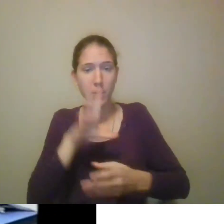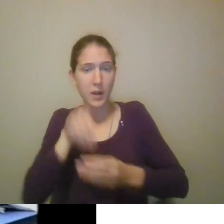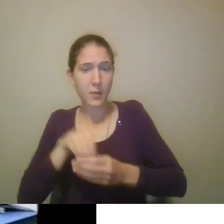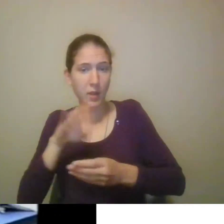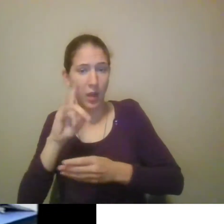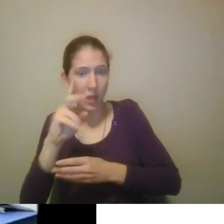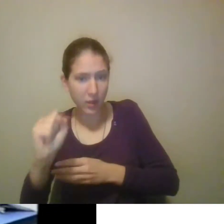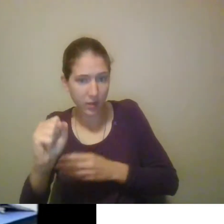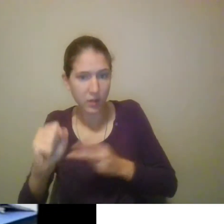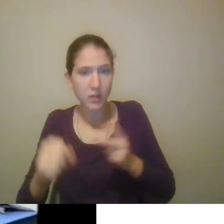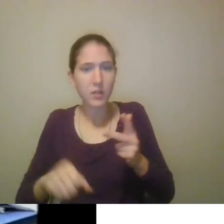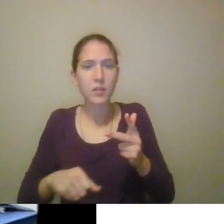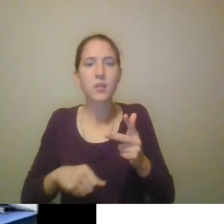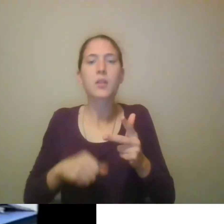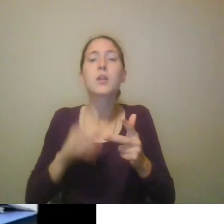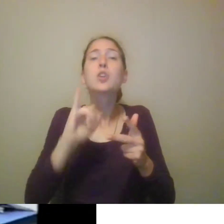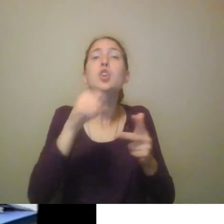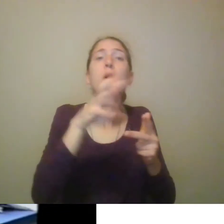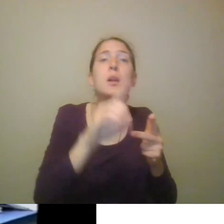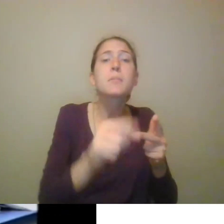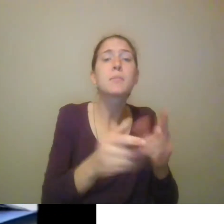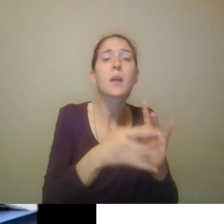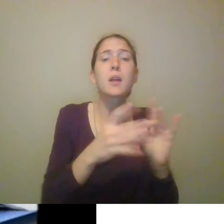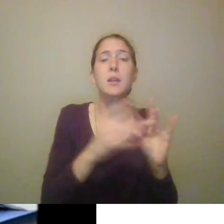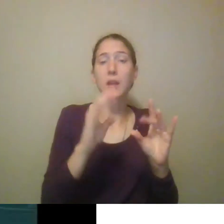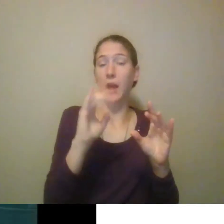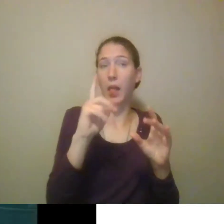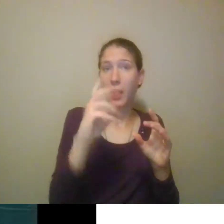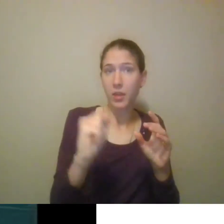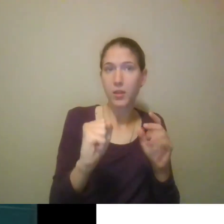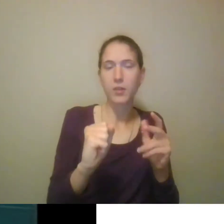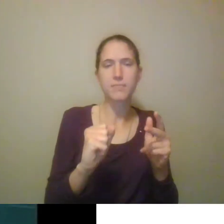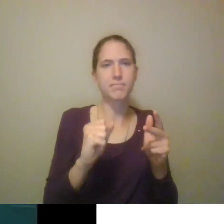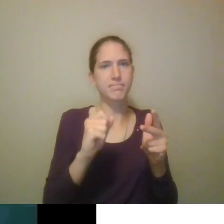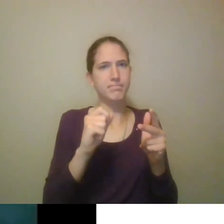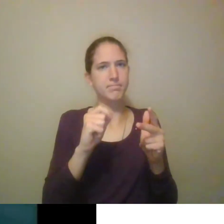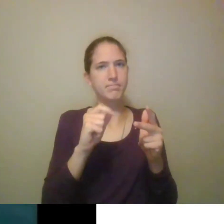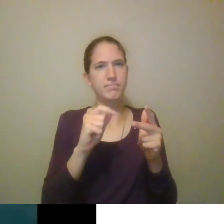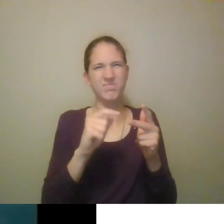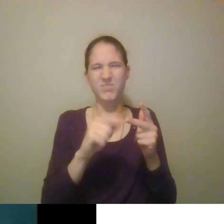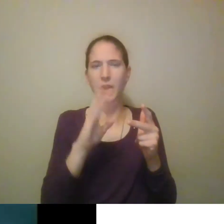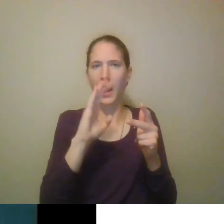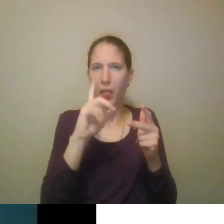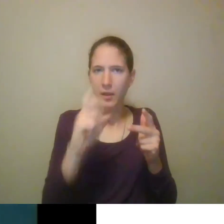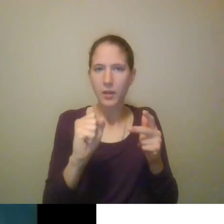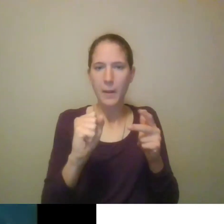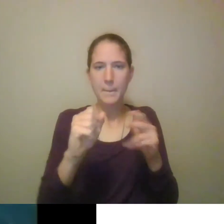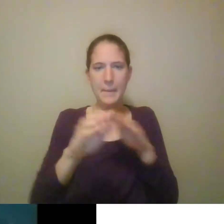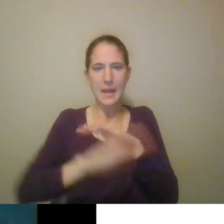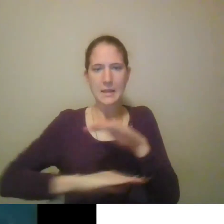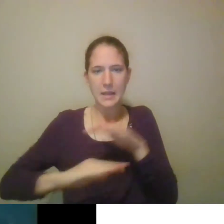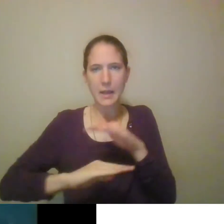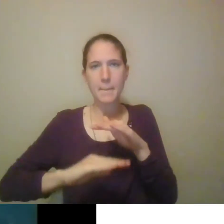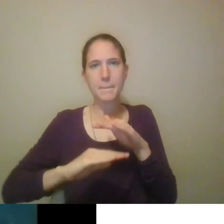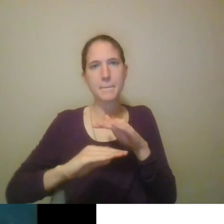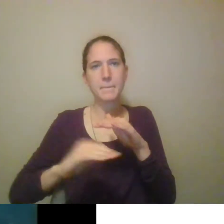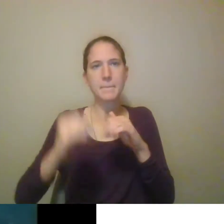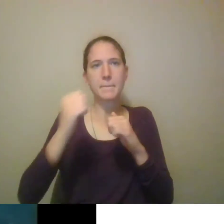Cells are the basic building blocks of body. Okay. Not only are all living things made of cells, they are also